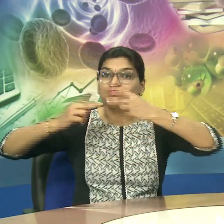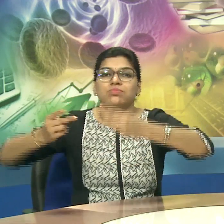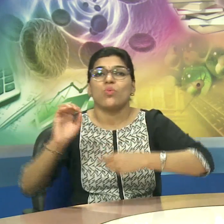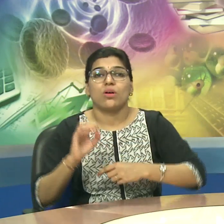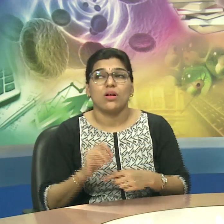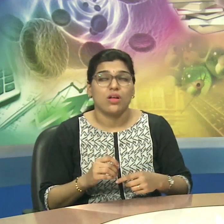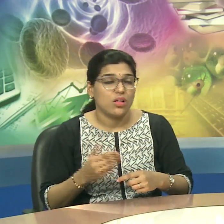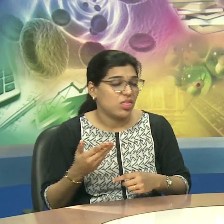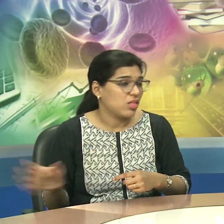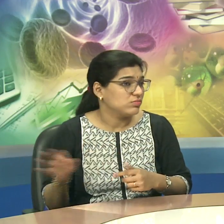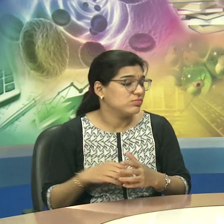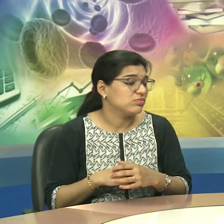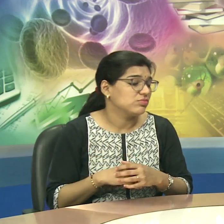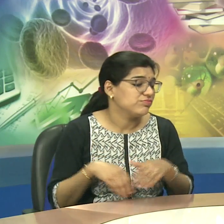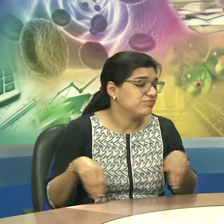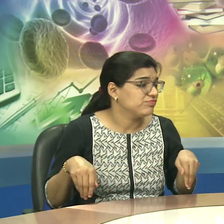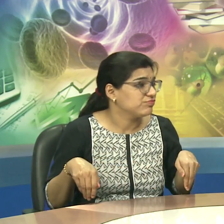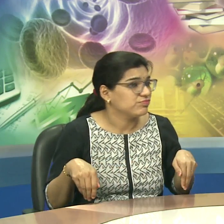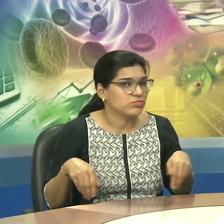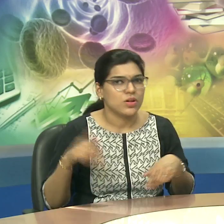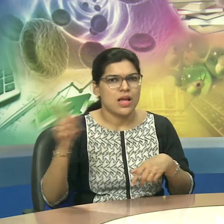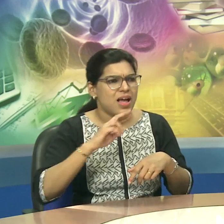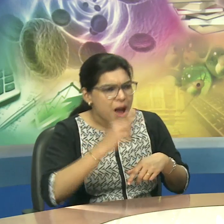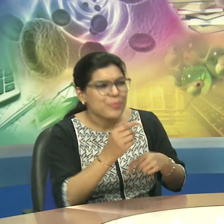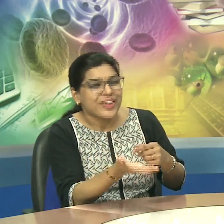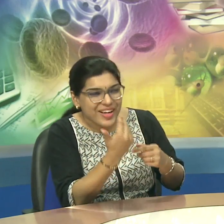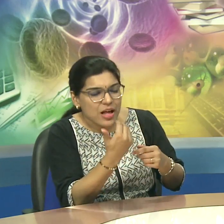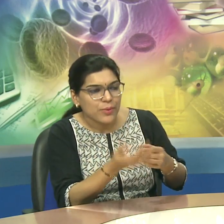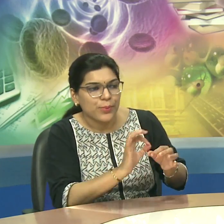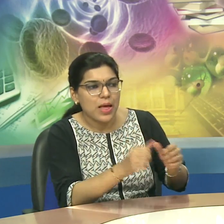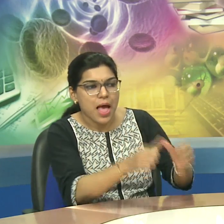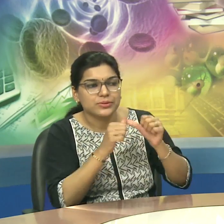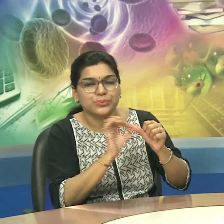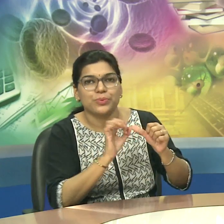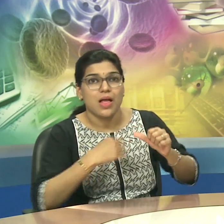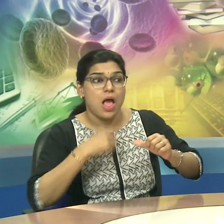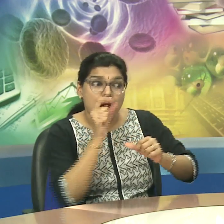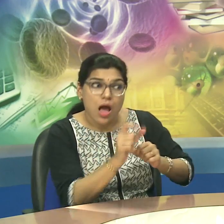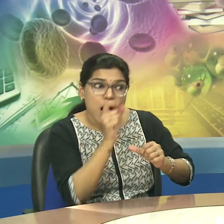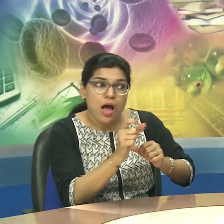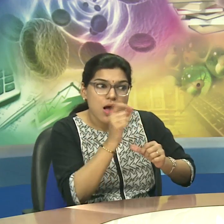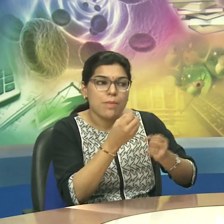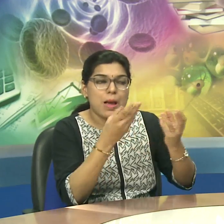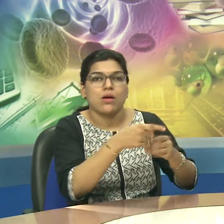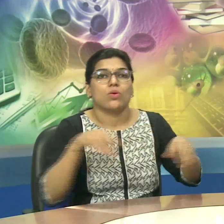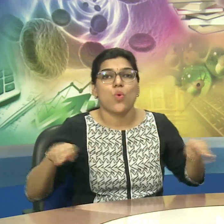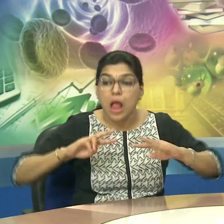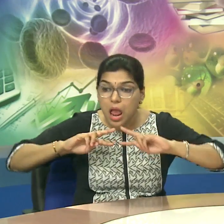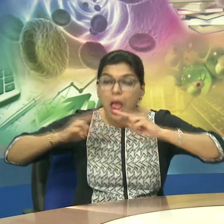they can express those sentences. But this parrot, which is in the story, was